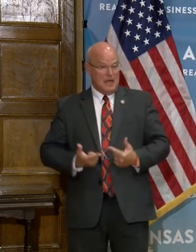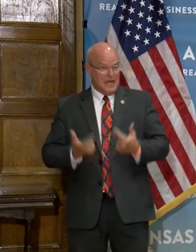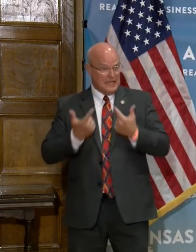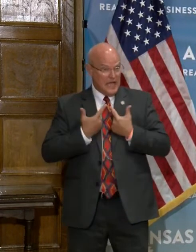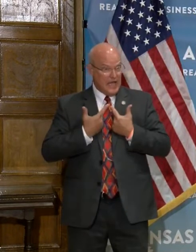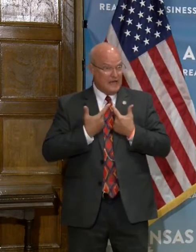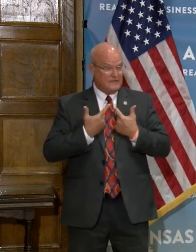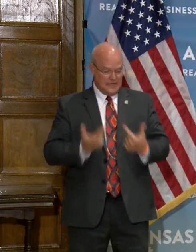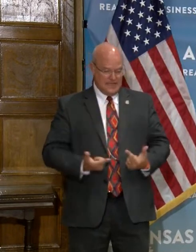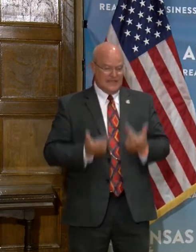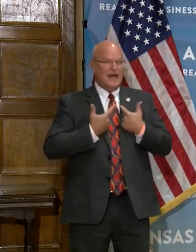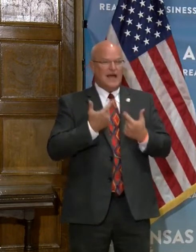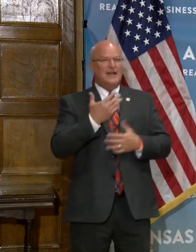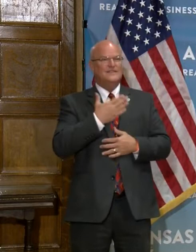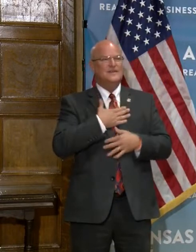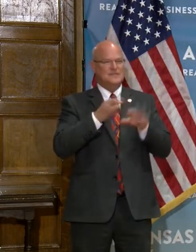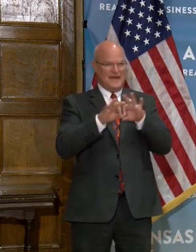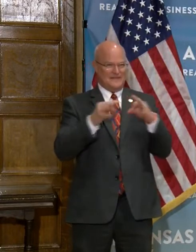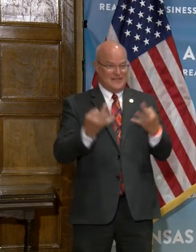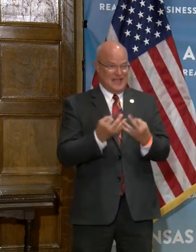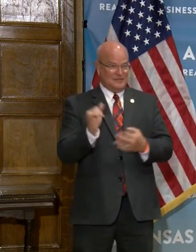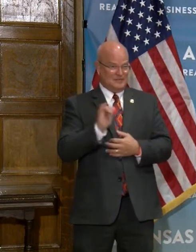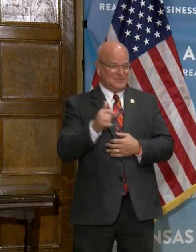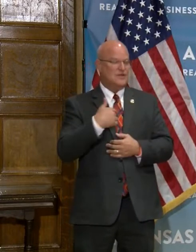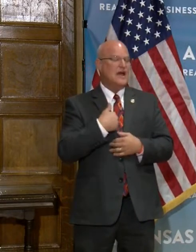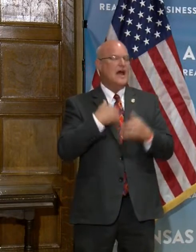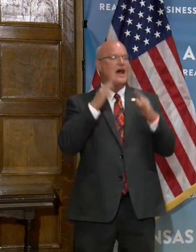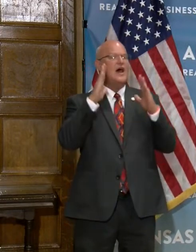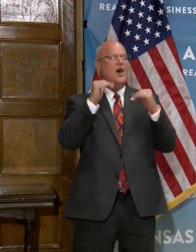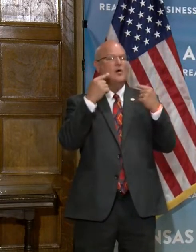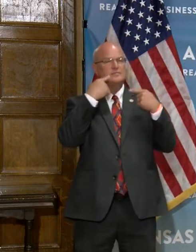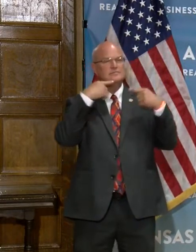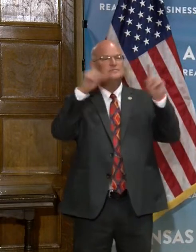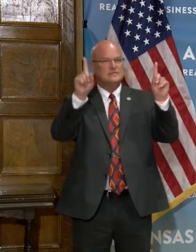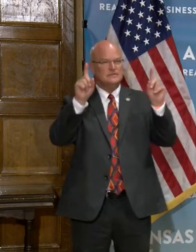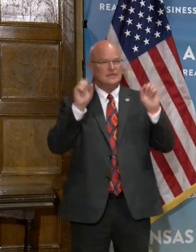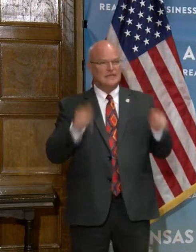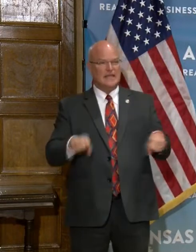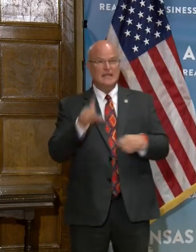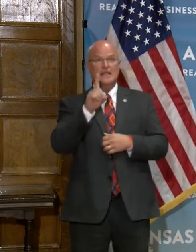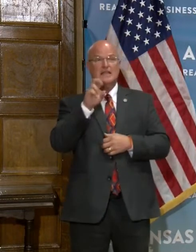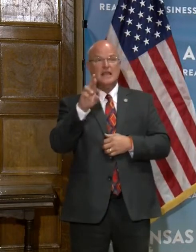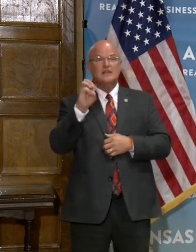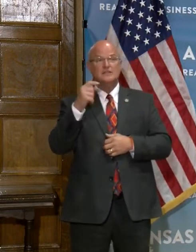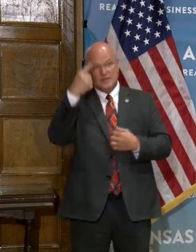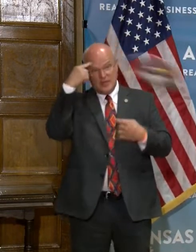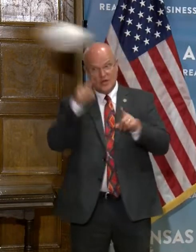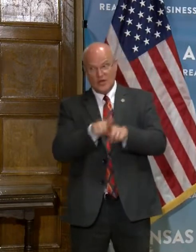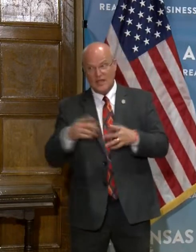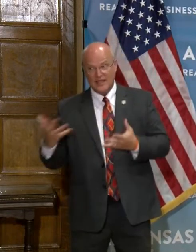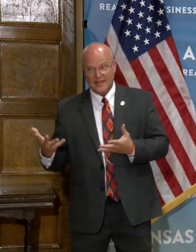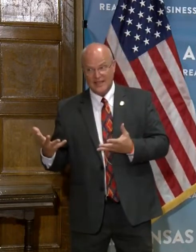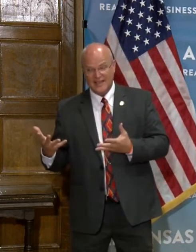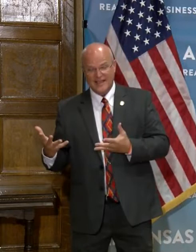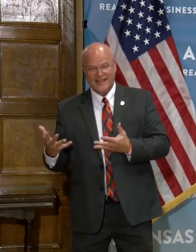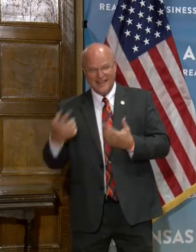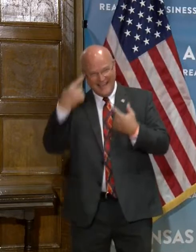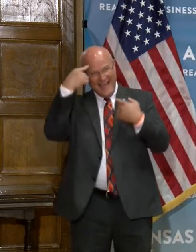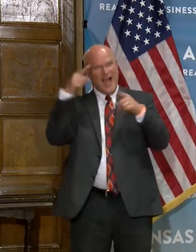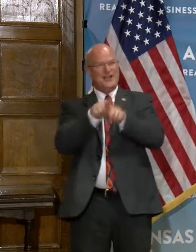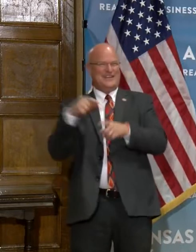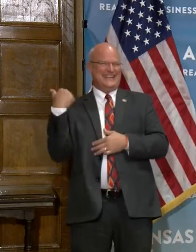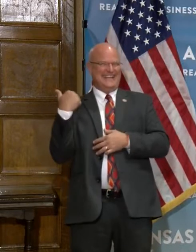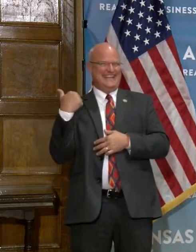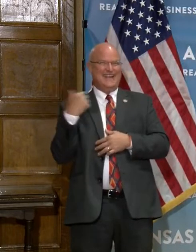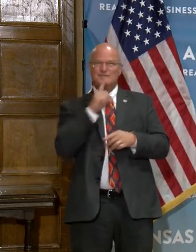and the life of my family, so I hope that we can achieve that goal. And Dr. Smith, do you agree with that? I agree with that.